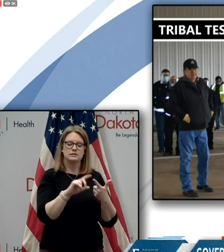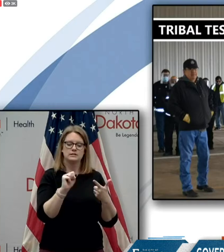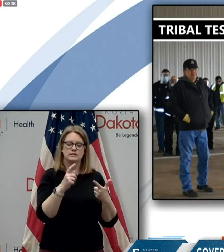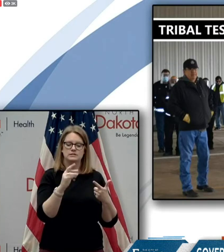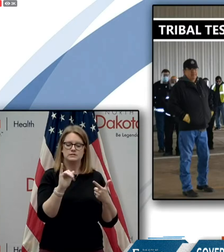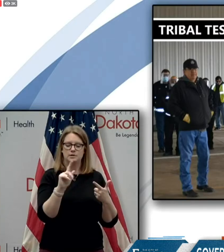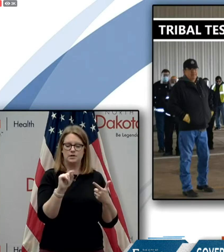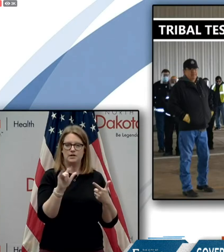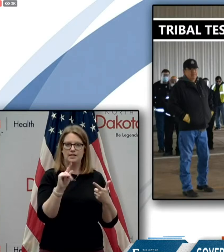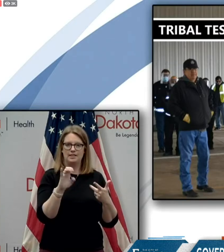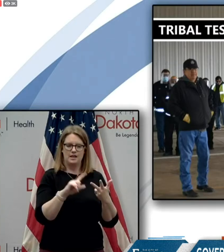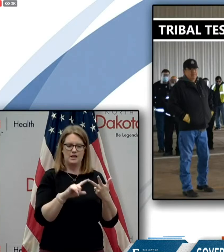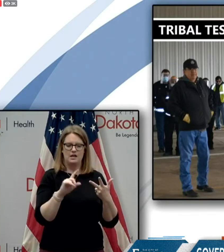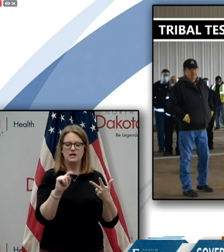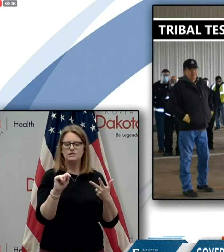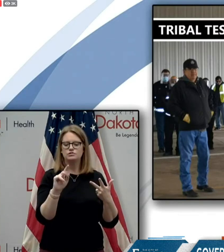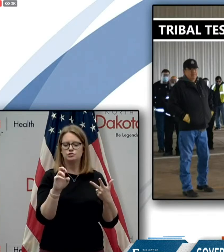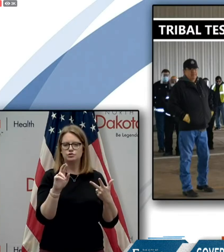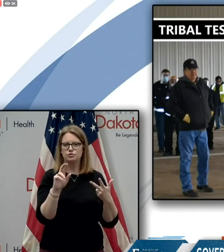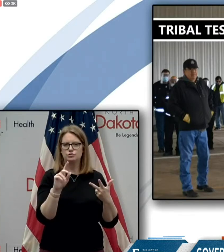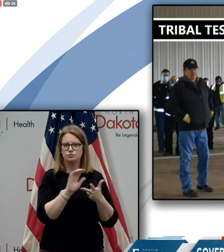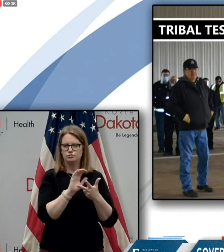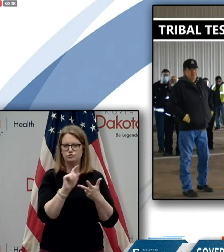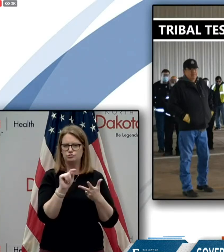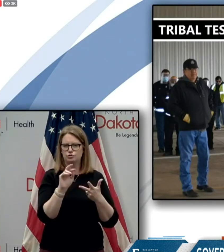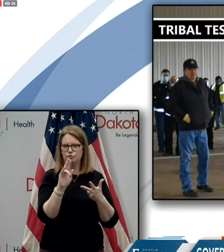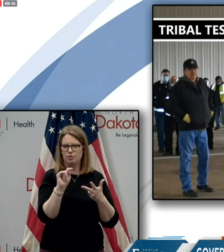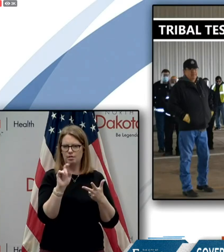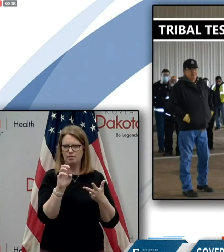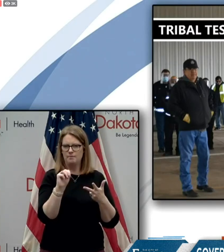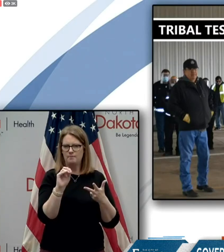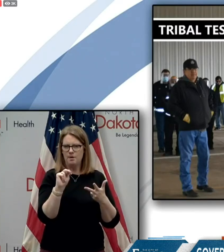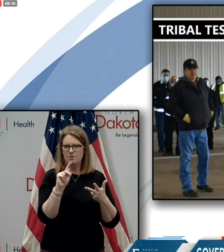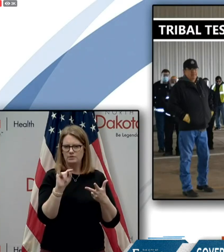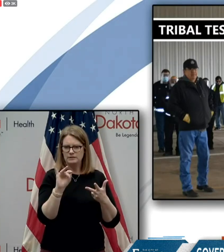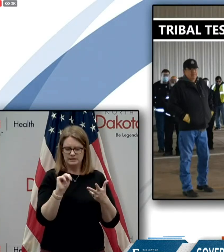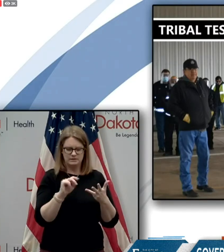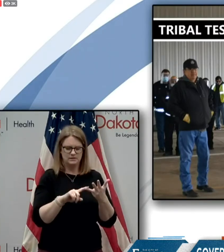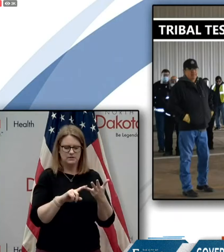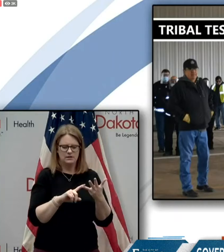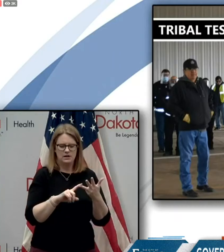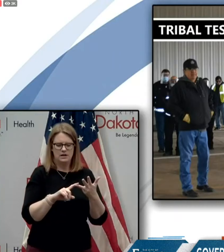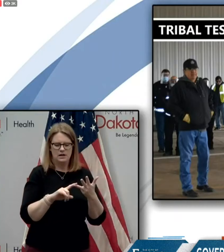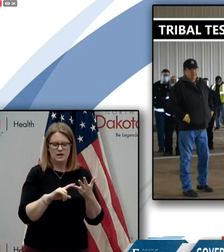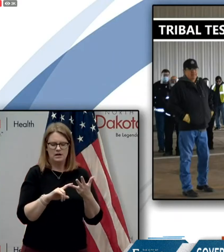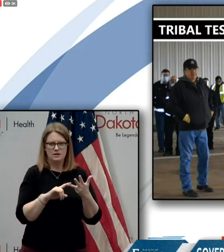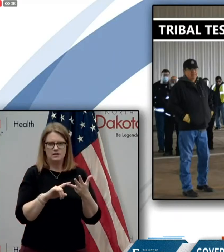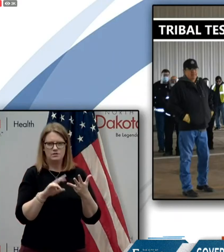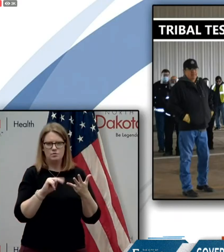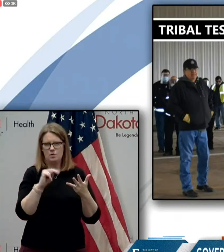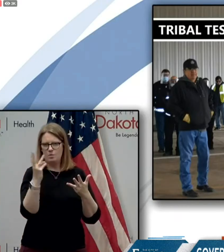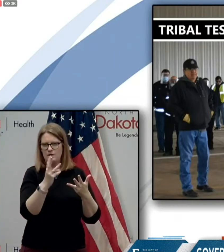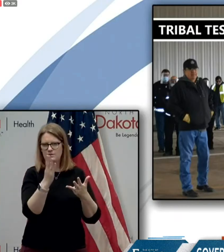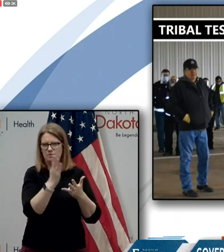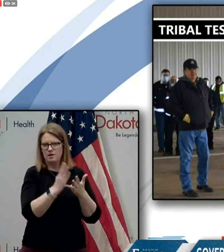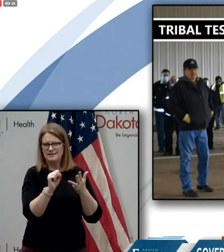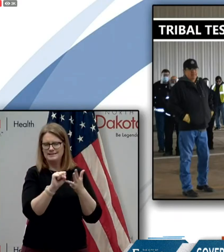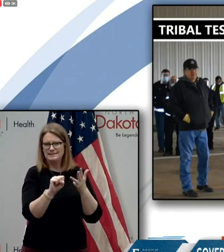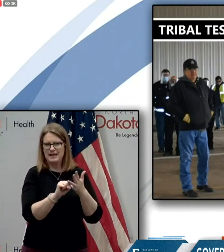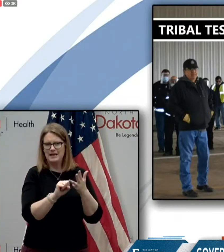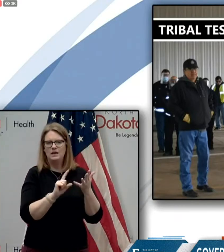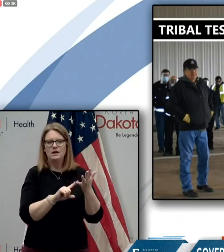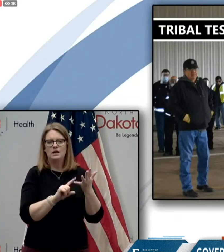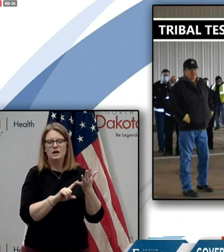Turtle Mountain Band at Chippewa, and also the Trenton service area, which is part of Turtle Mountain, the northwestern part of the state, and then